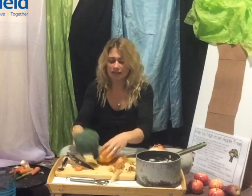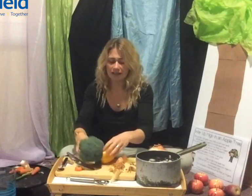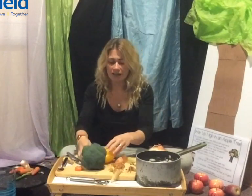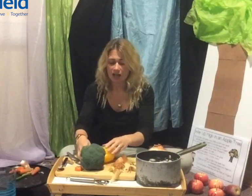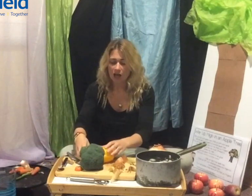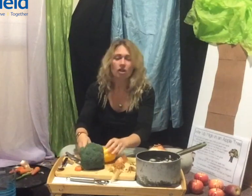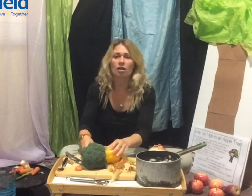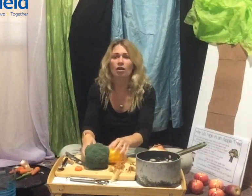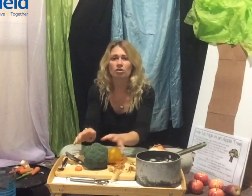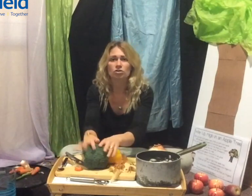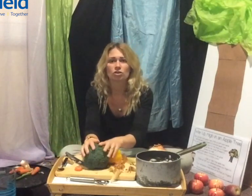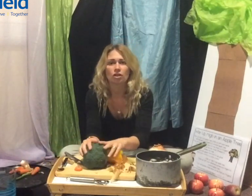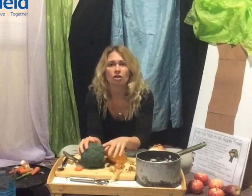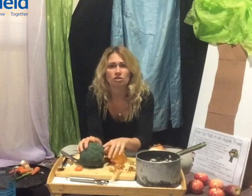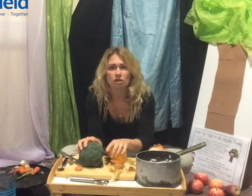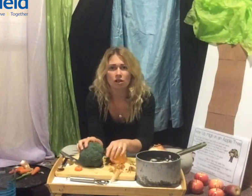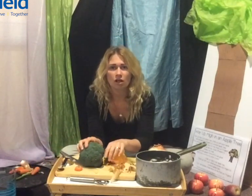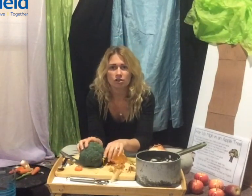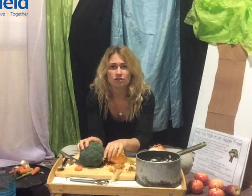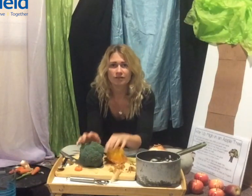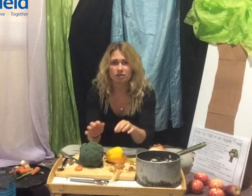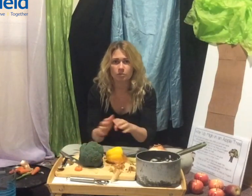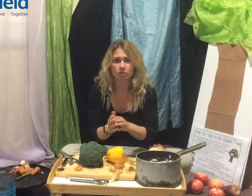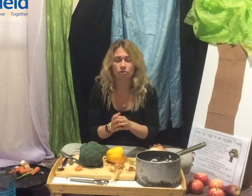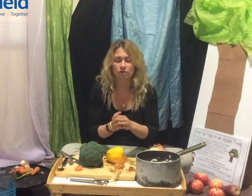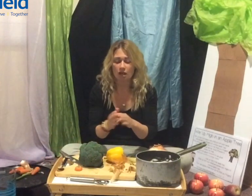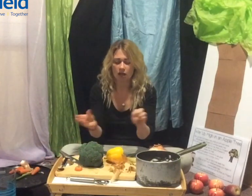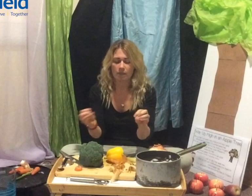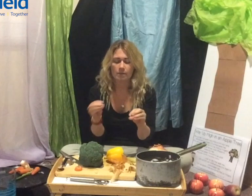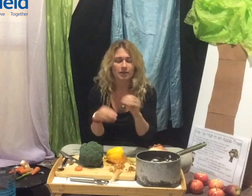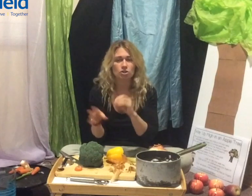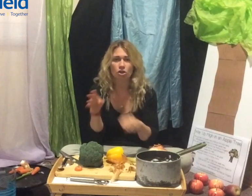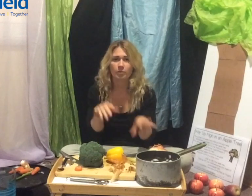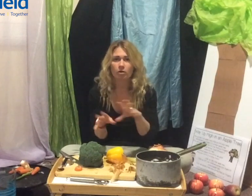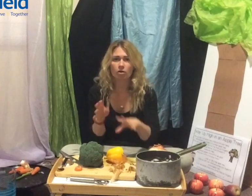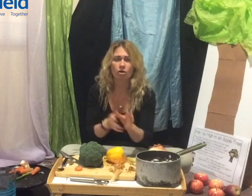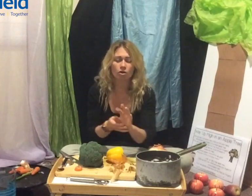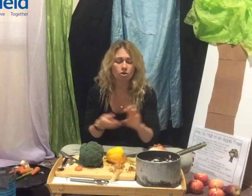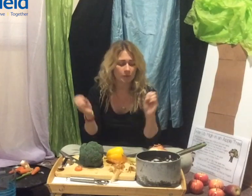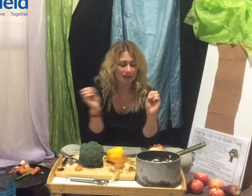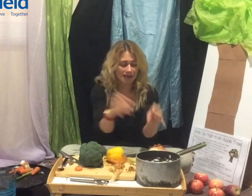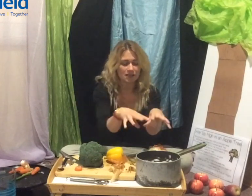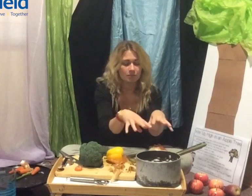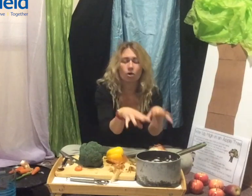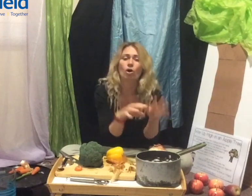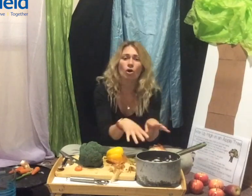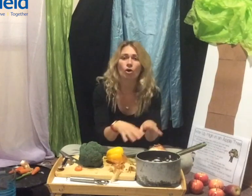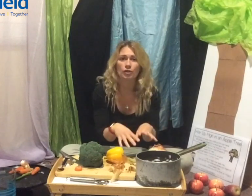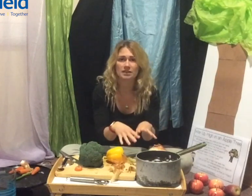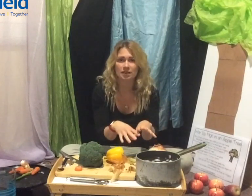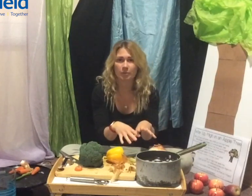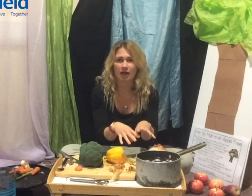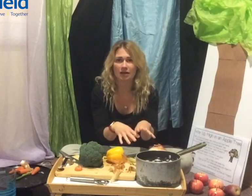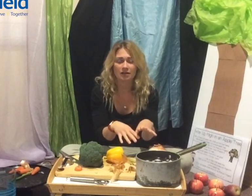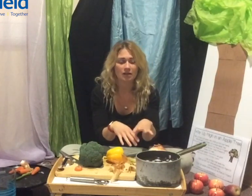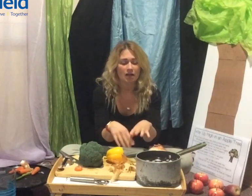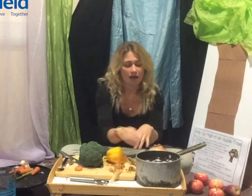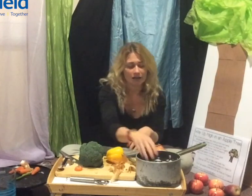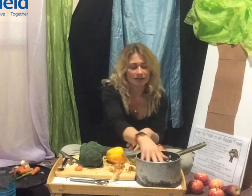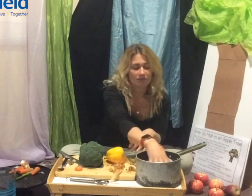broccoli, lots and lots and lots of vegetables, and the men chopped them all up and added them all into the pan and gave them